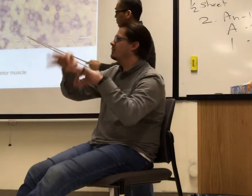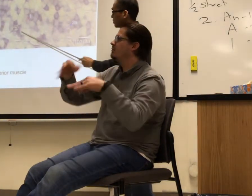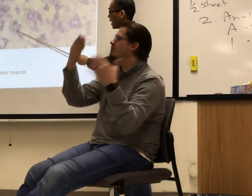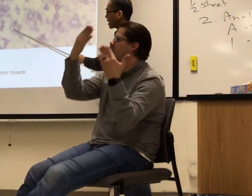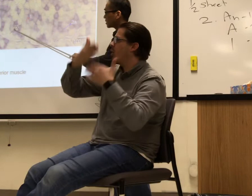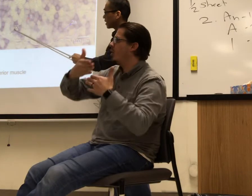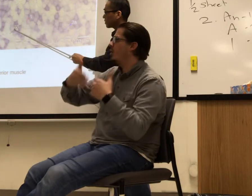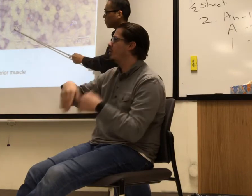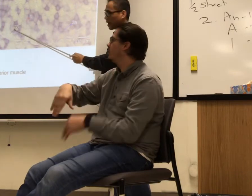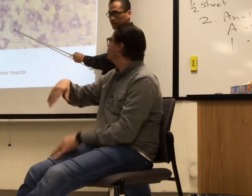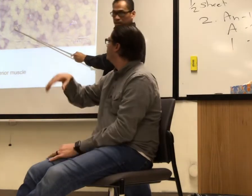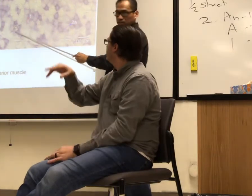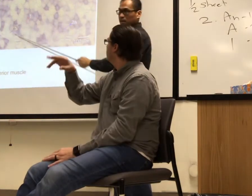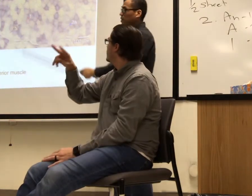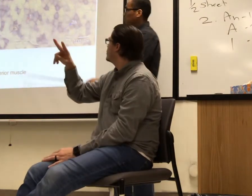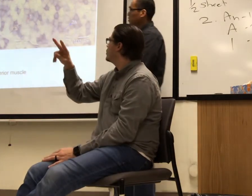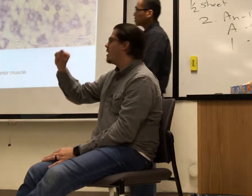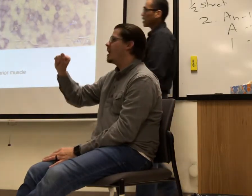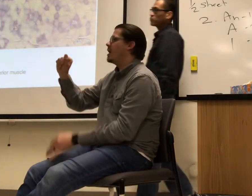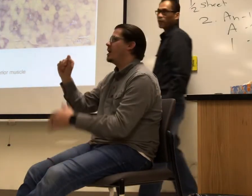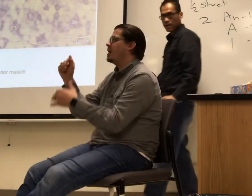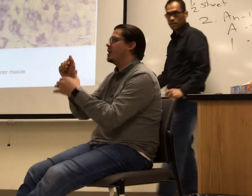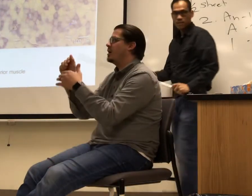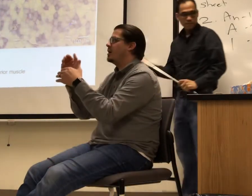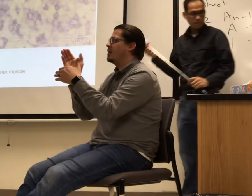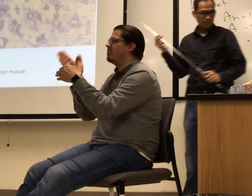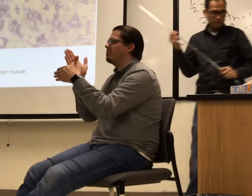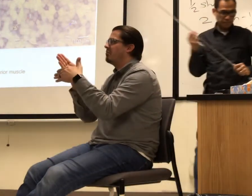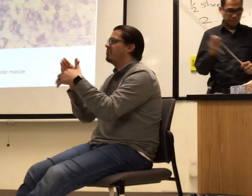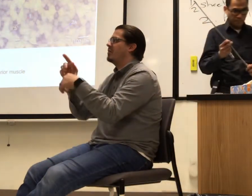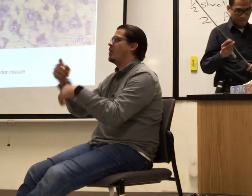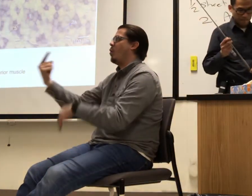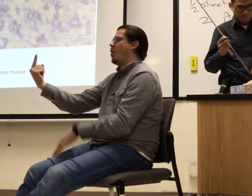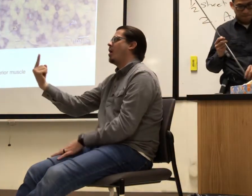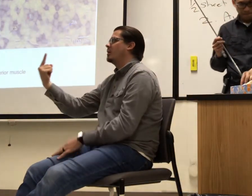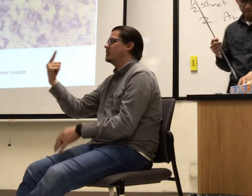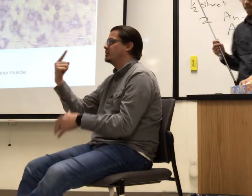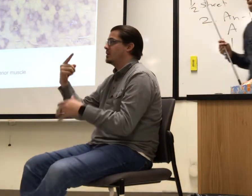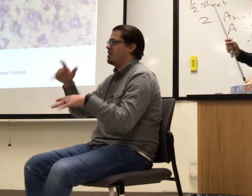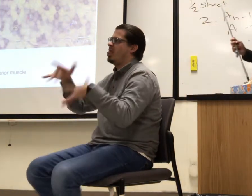dark, and the 2X stained the lightest. So it's the same trend.